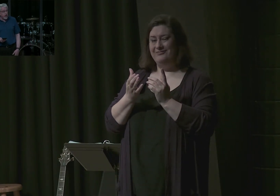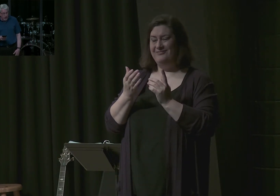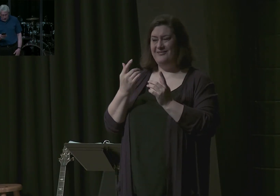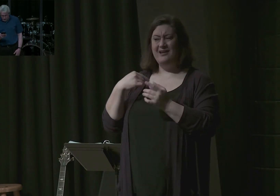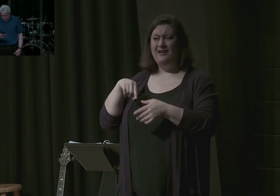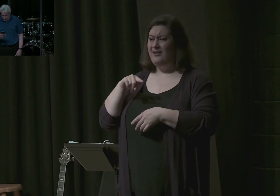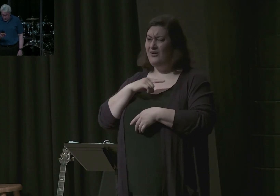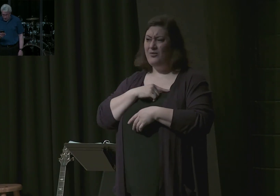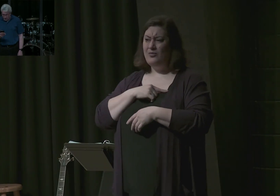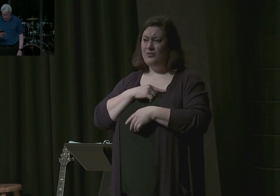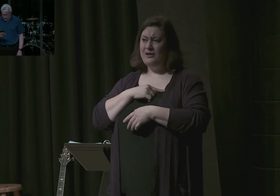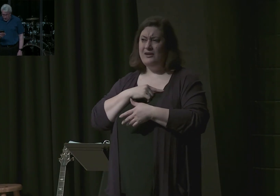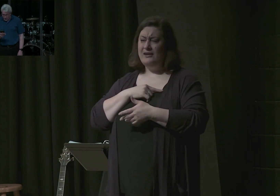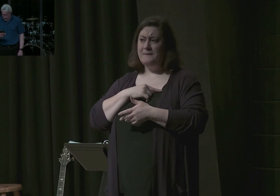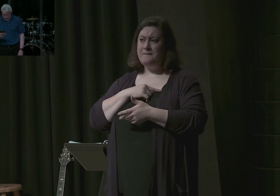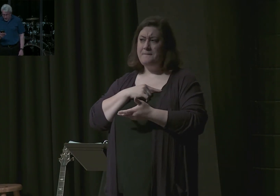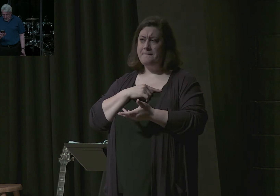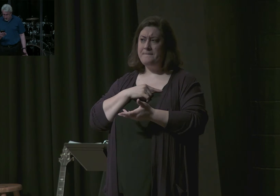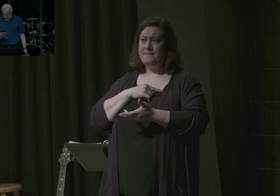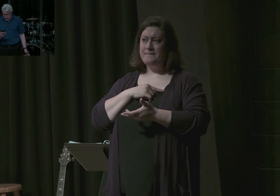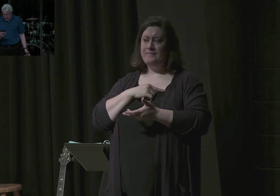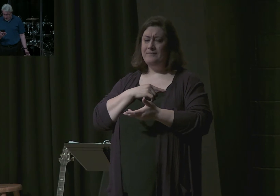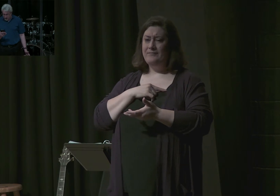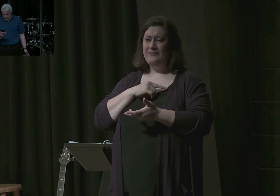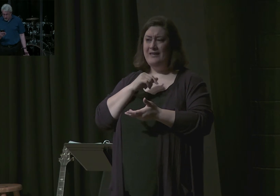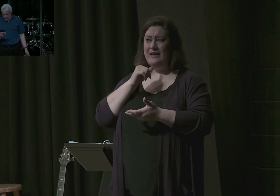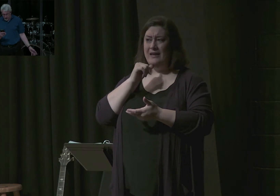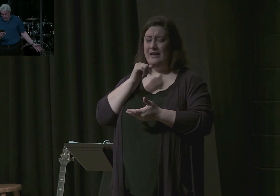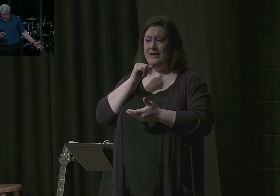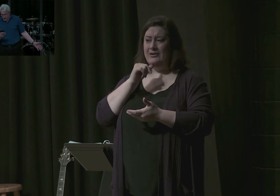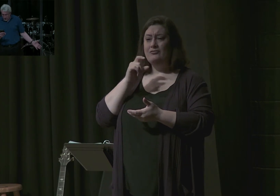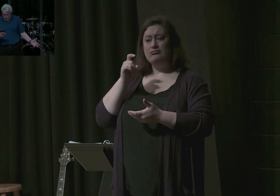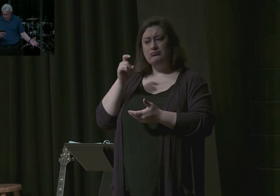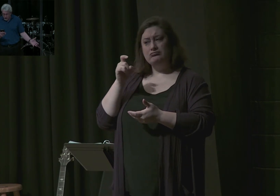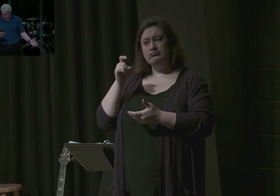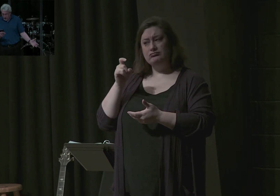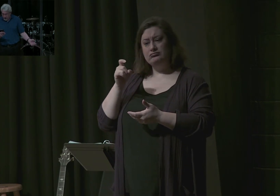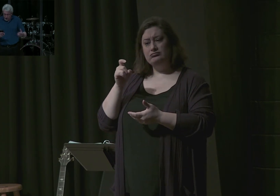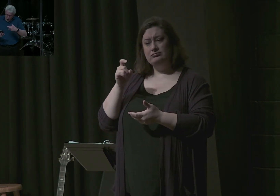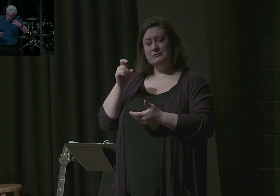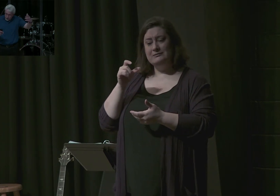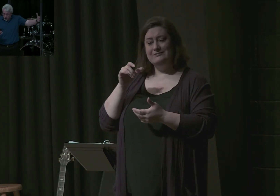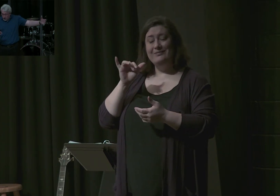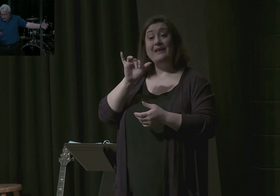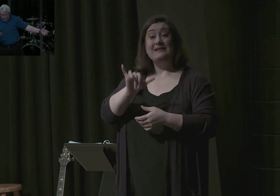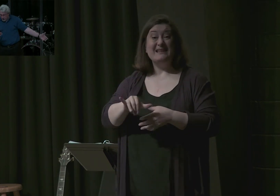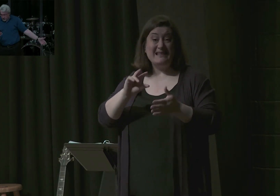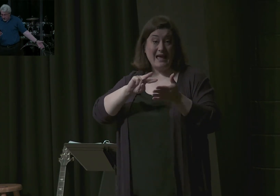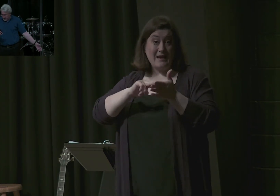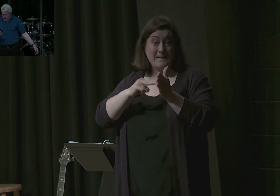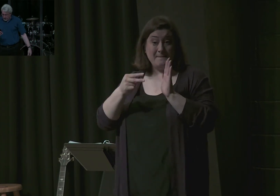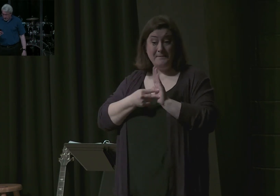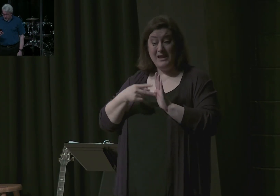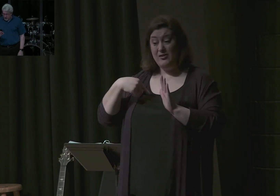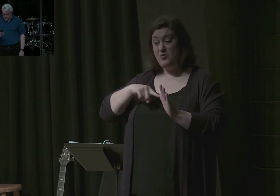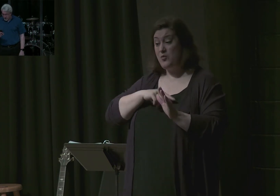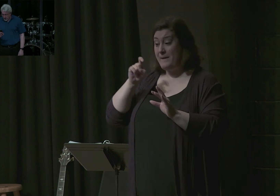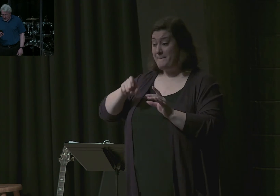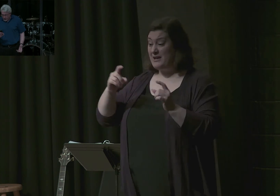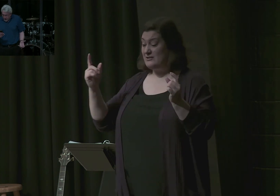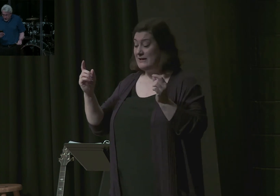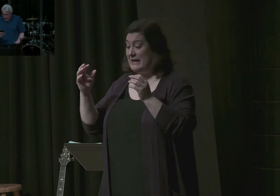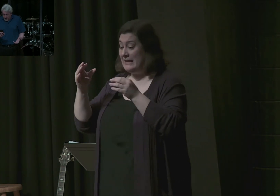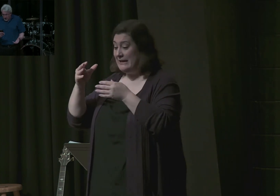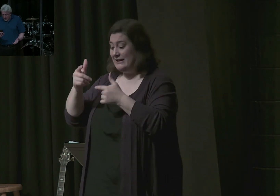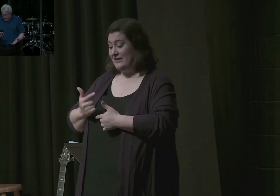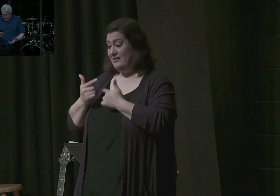that we ought to, as much as possible, live near and in close contact with all of our extended families?